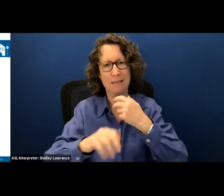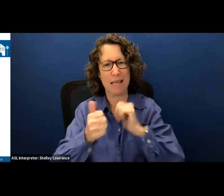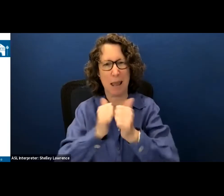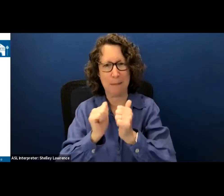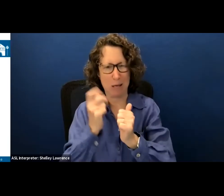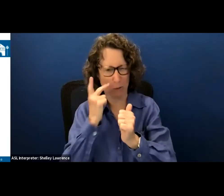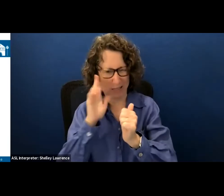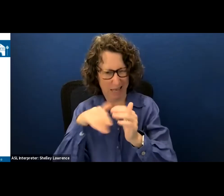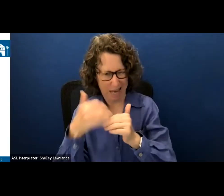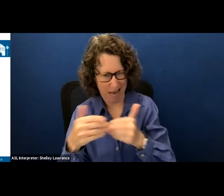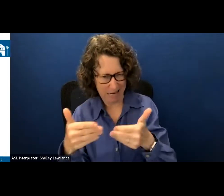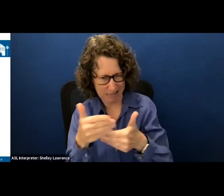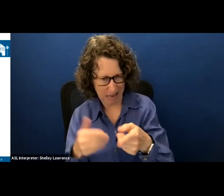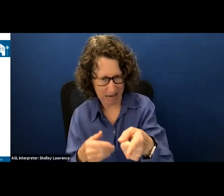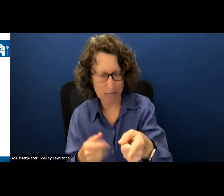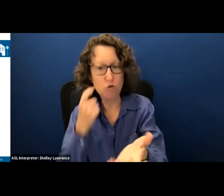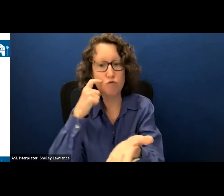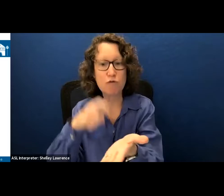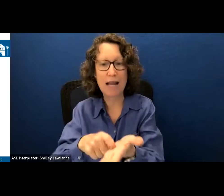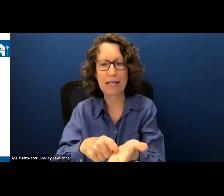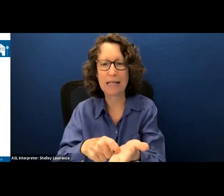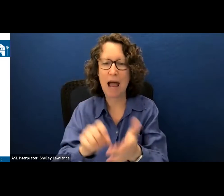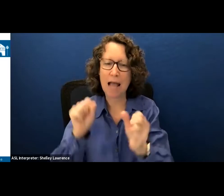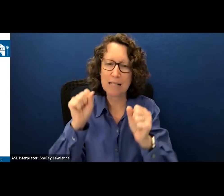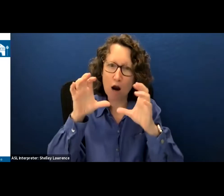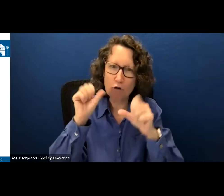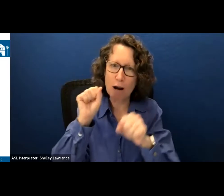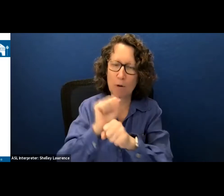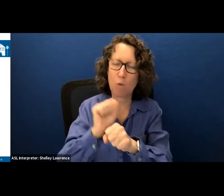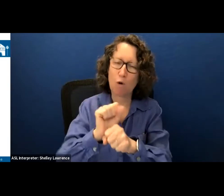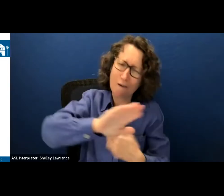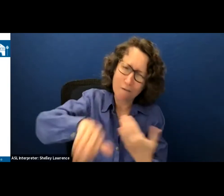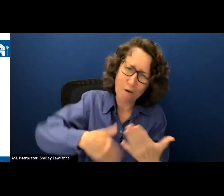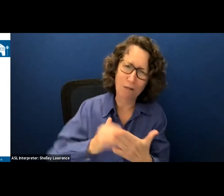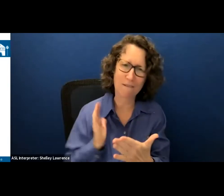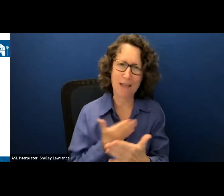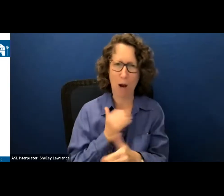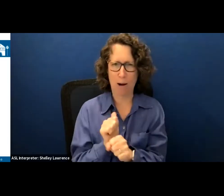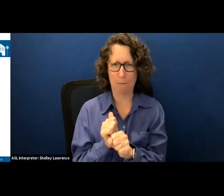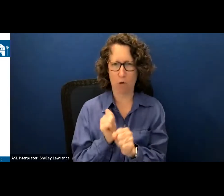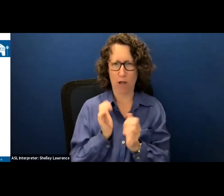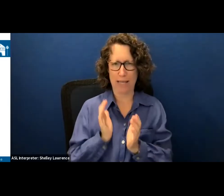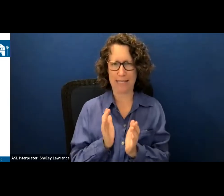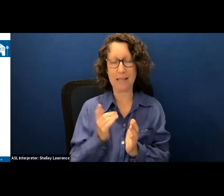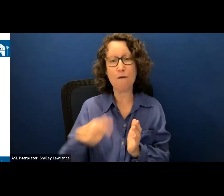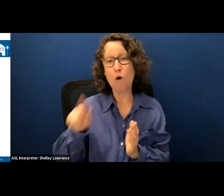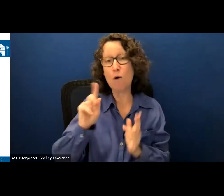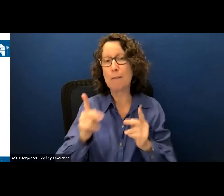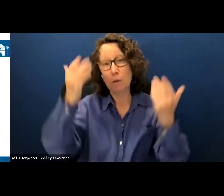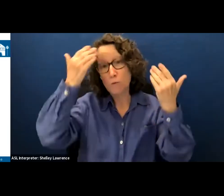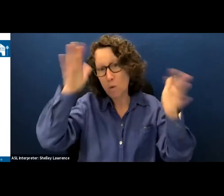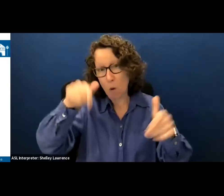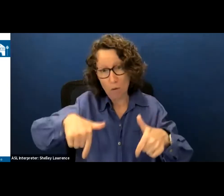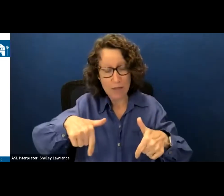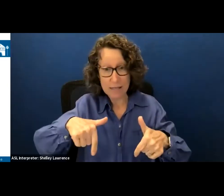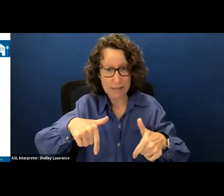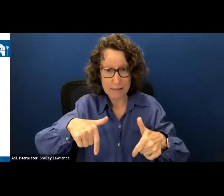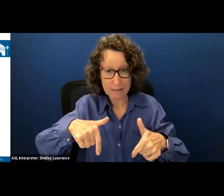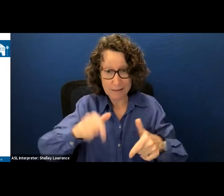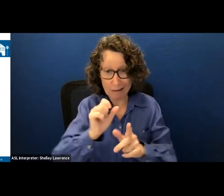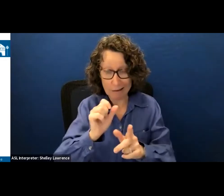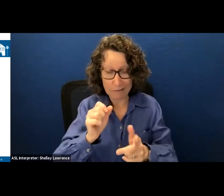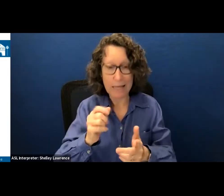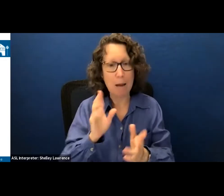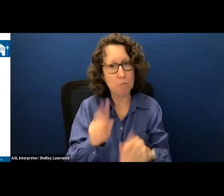next slide, to recognize the incredible work of all our employees. For those that don't know this campaign,